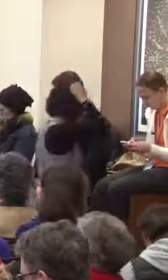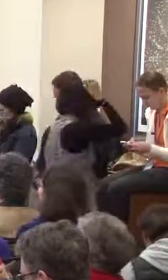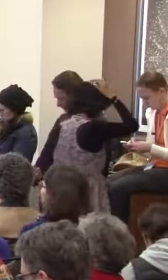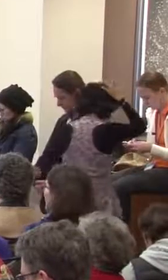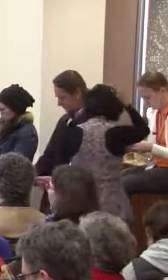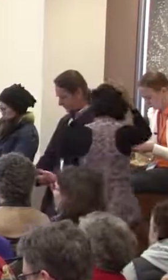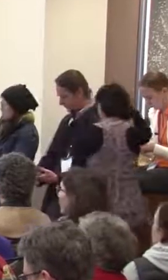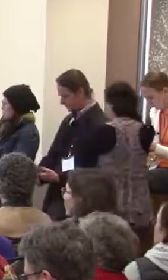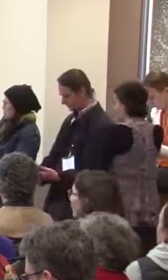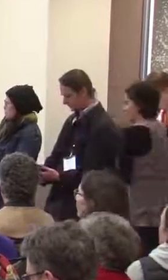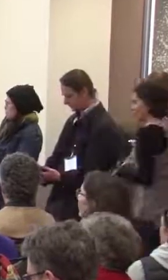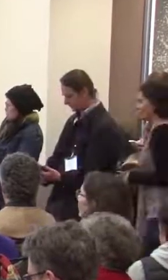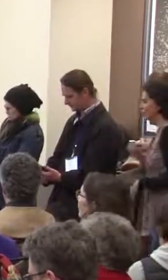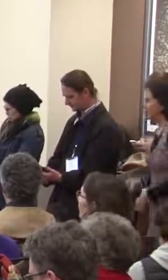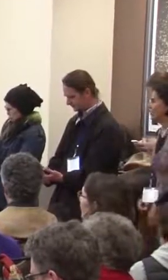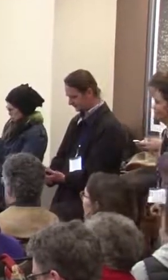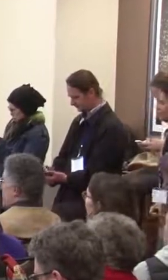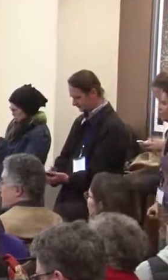Okay.